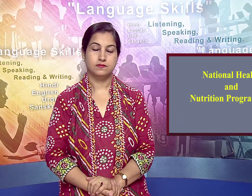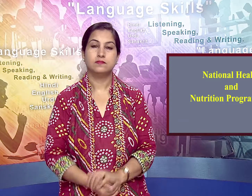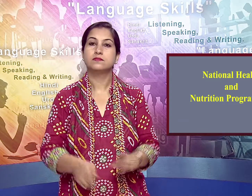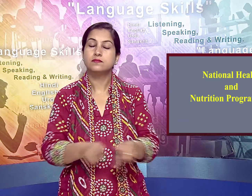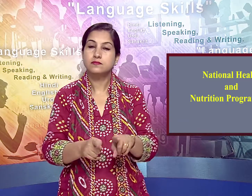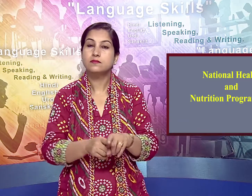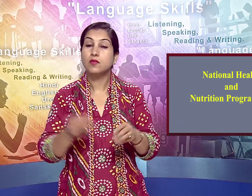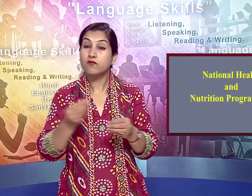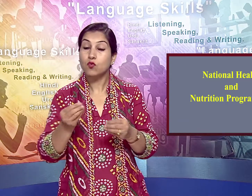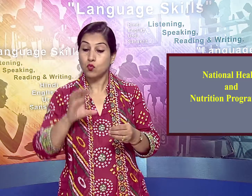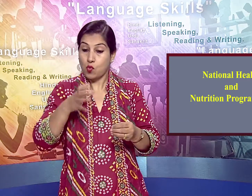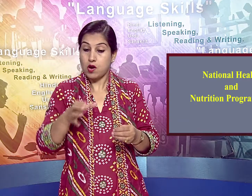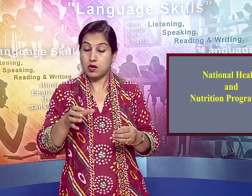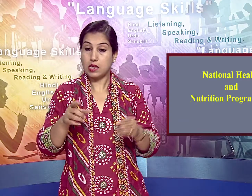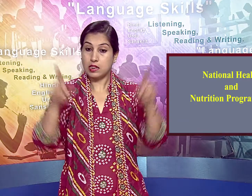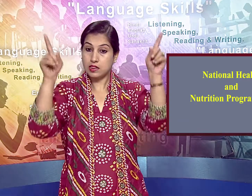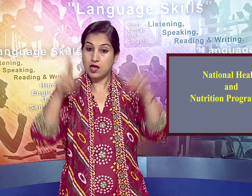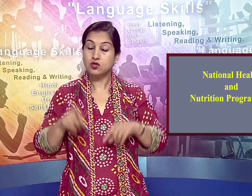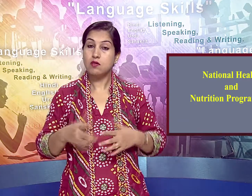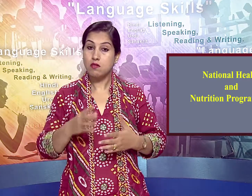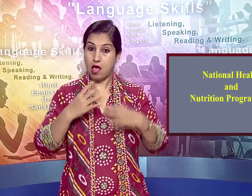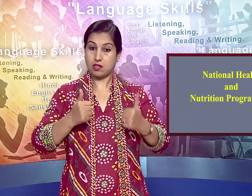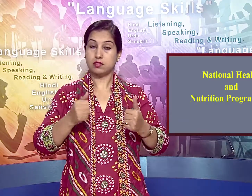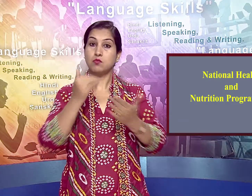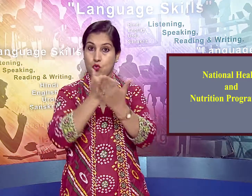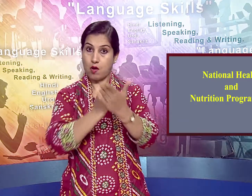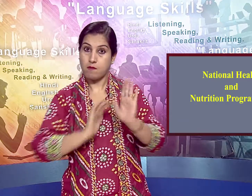Like there are some national health and nutrition programs,